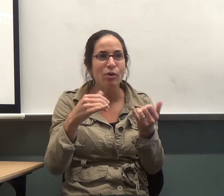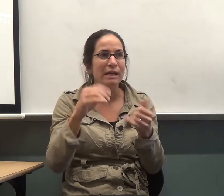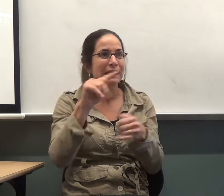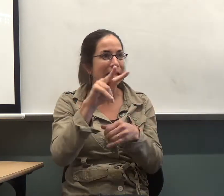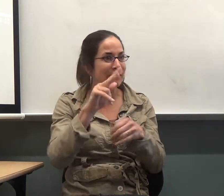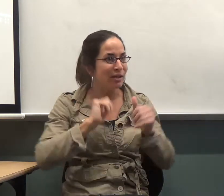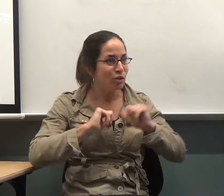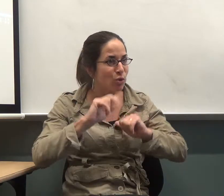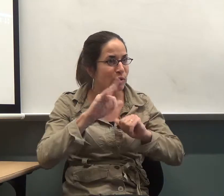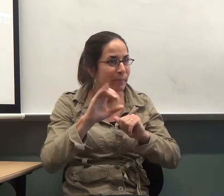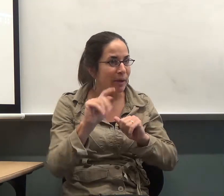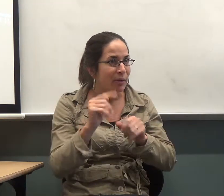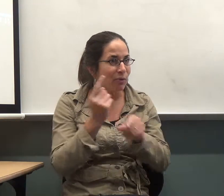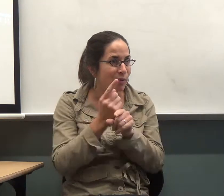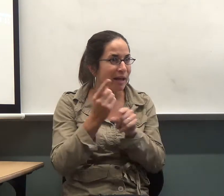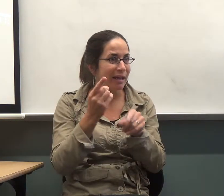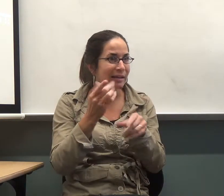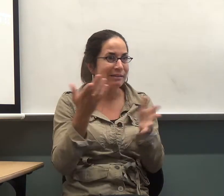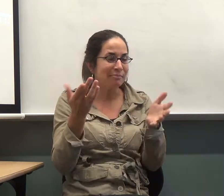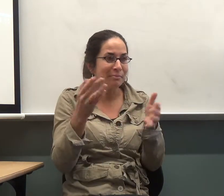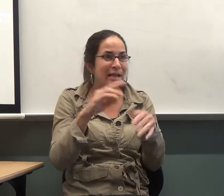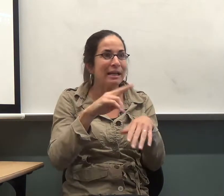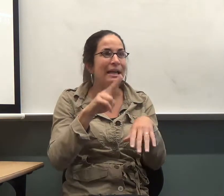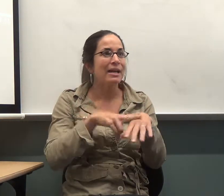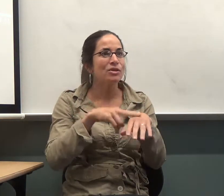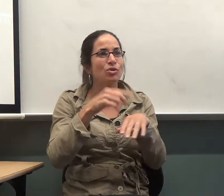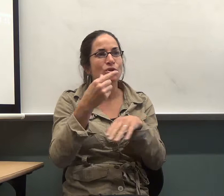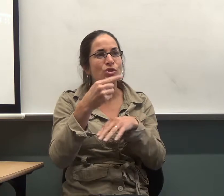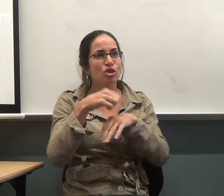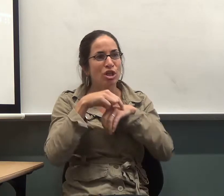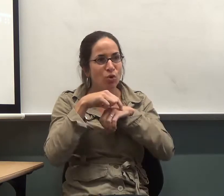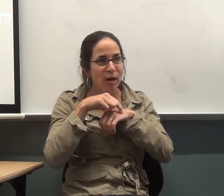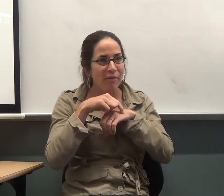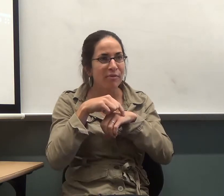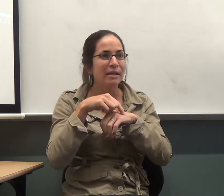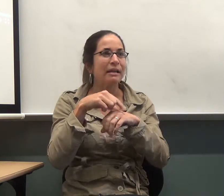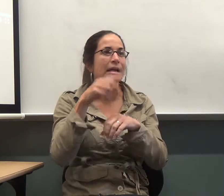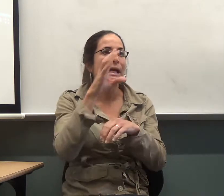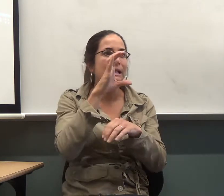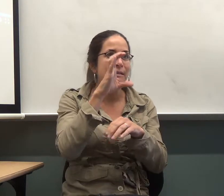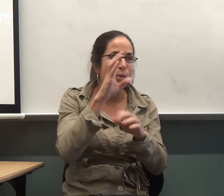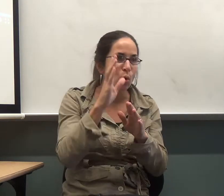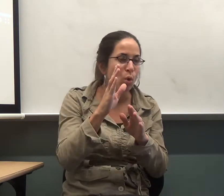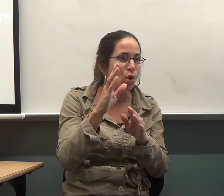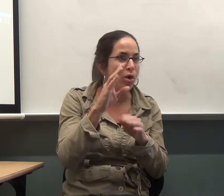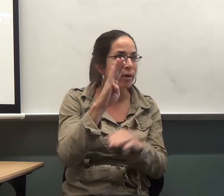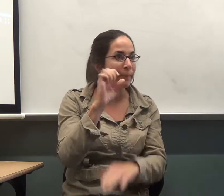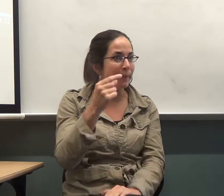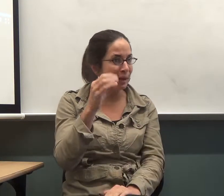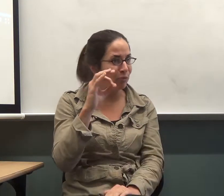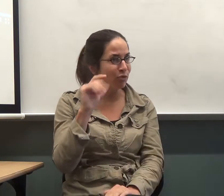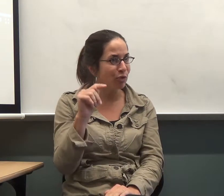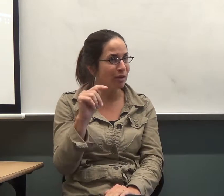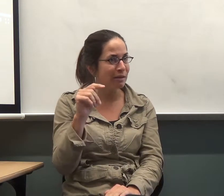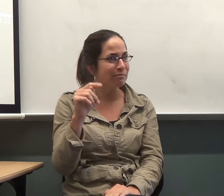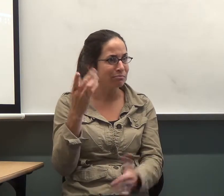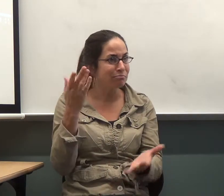it, right? On National Geographic, on the Explorer Channel, all these things. Bigfoot, it's a hot topic. Bigfoot's important,